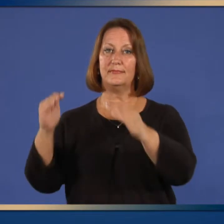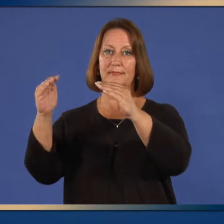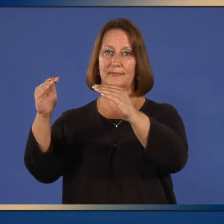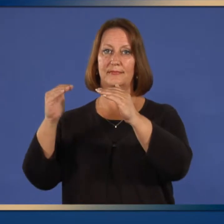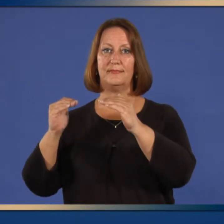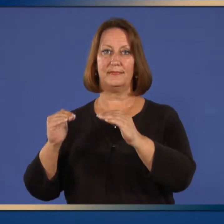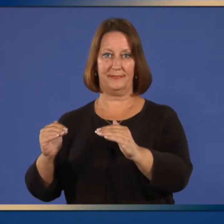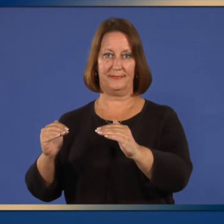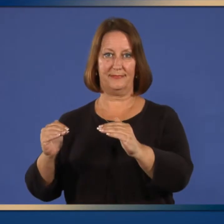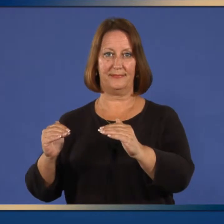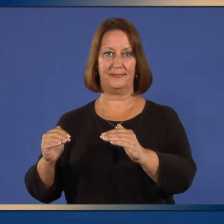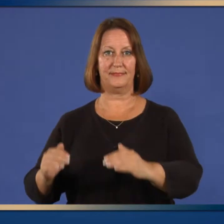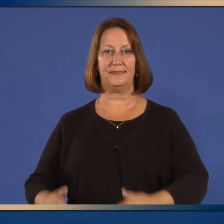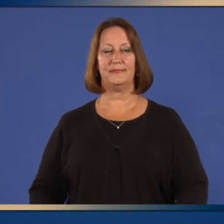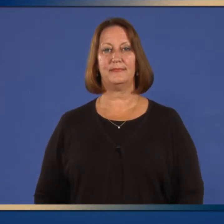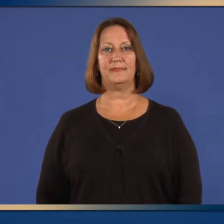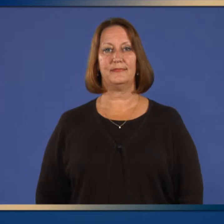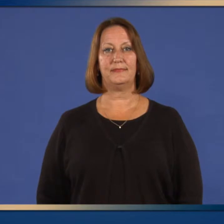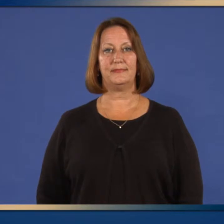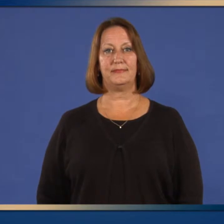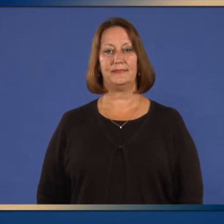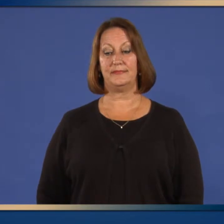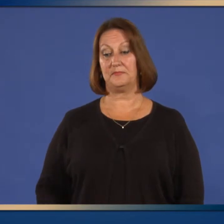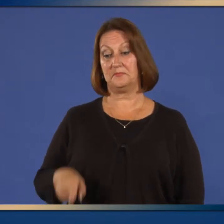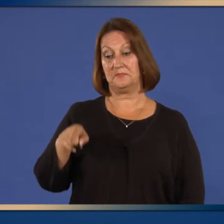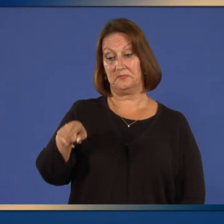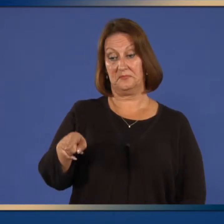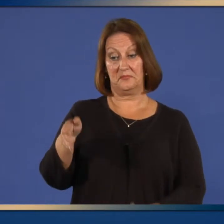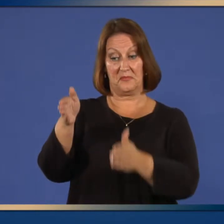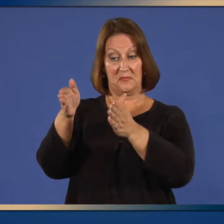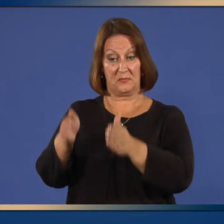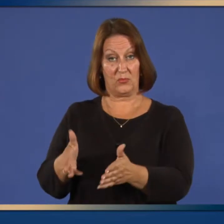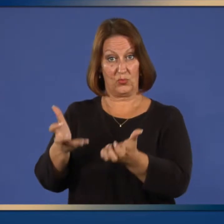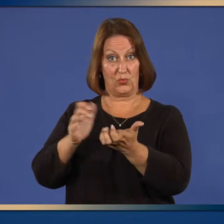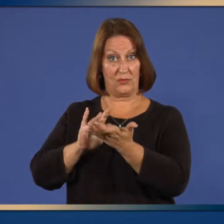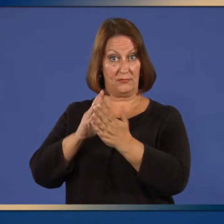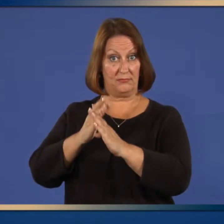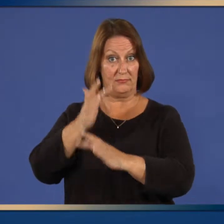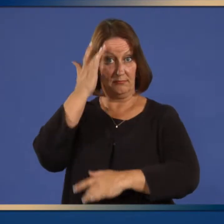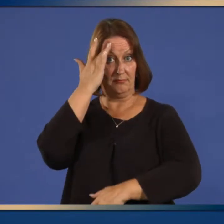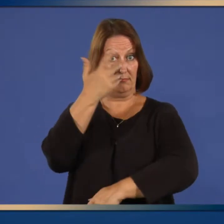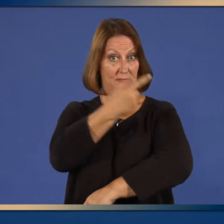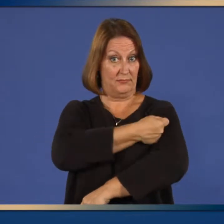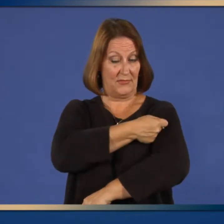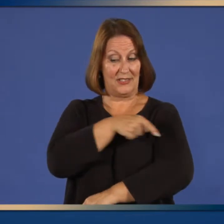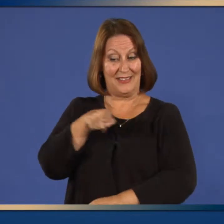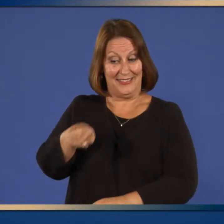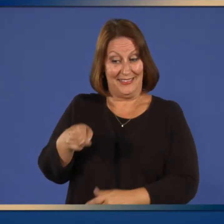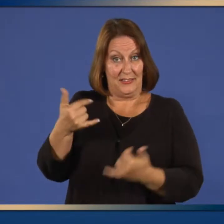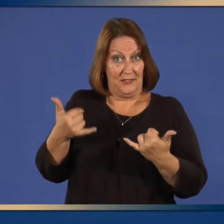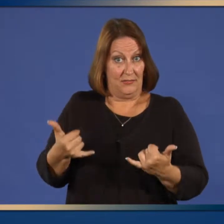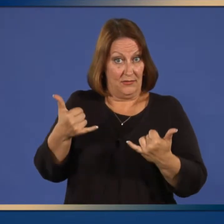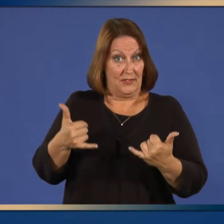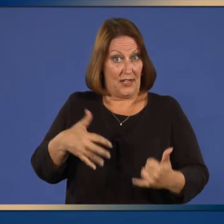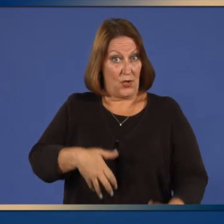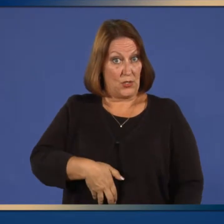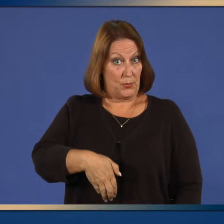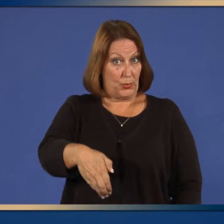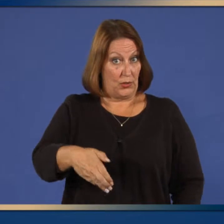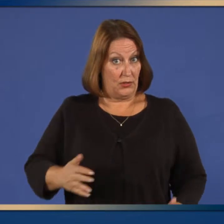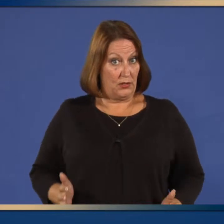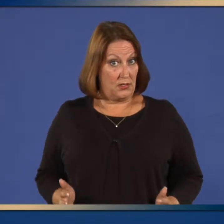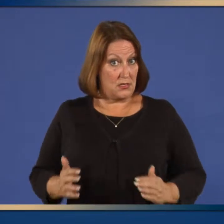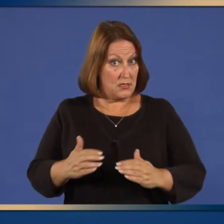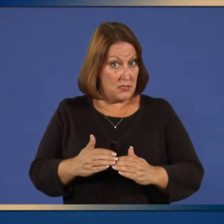Ten, is the child or teen pregnant, or is there a chance she could